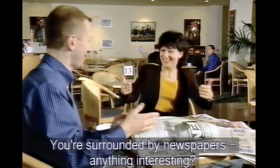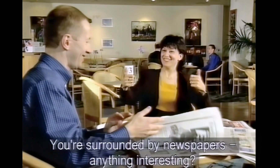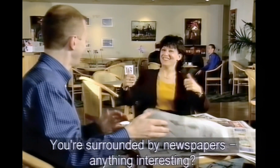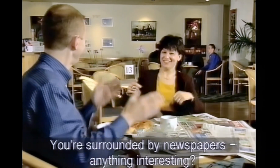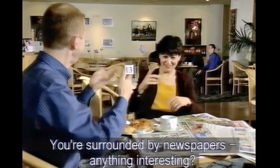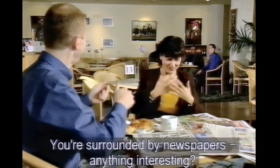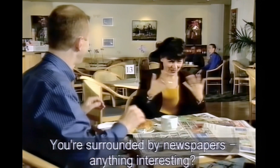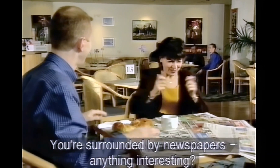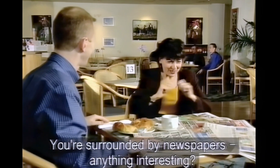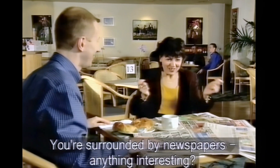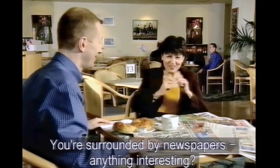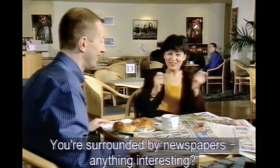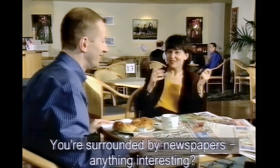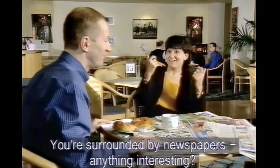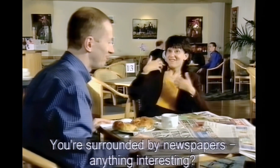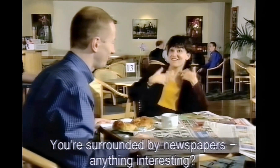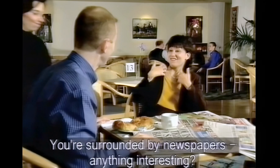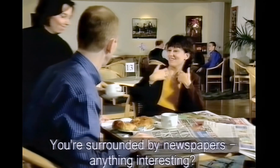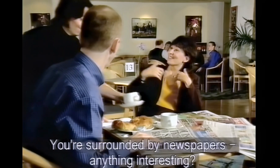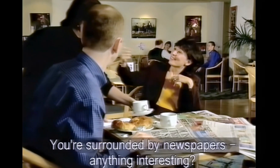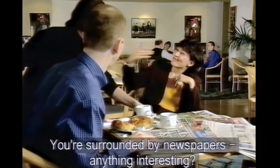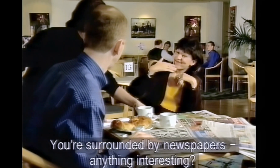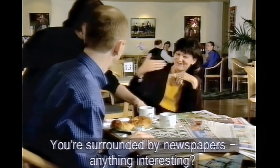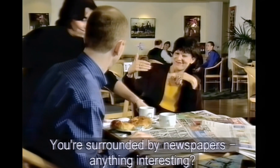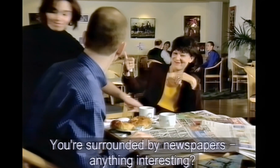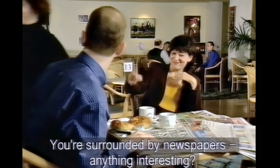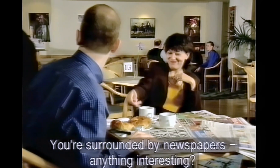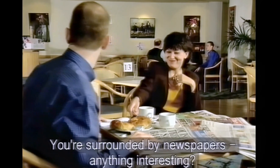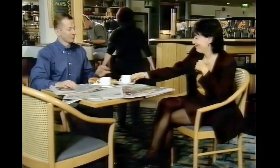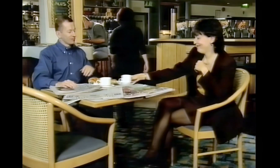Hi. You're surrounded by newspapers. Anything interesting? Thank you.